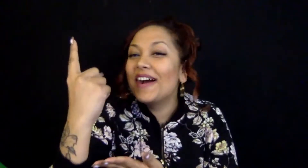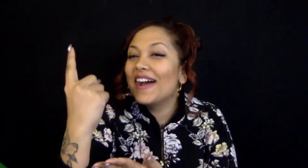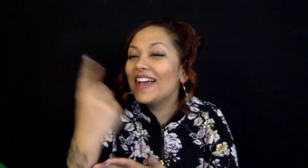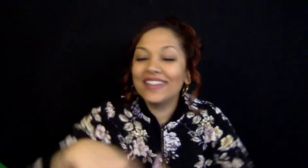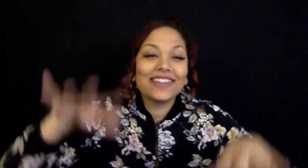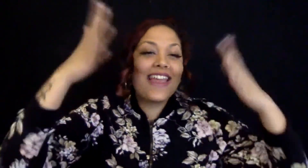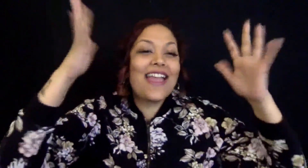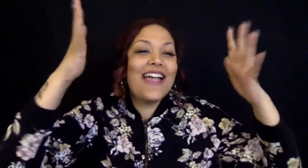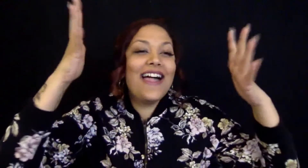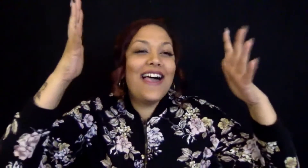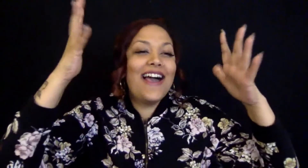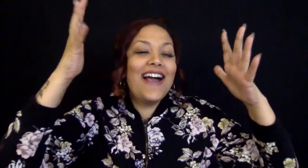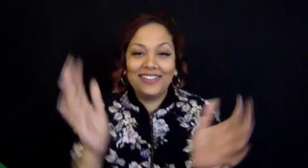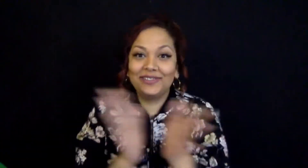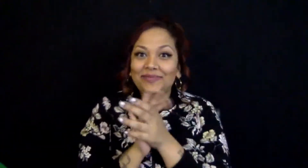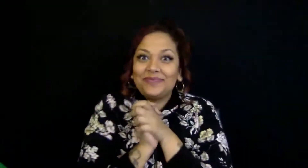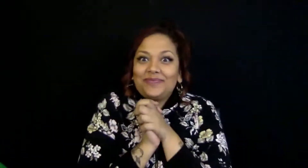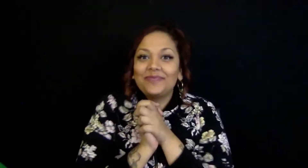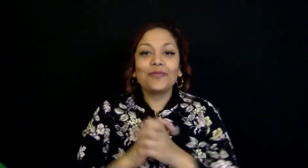Hello, everyone.